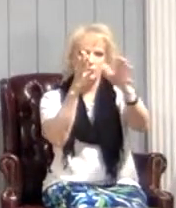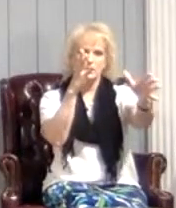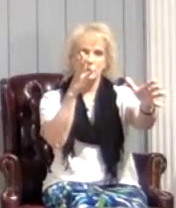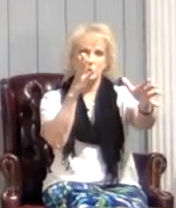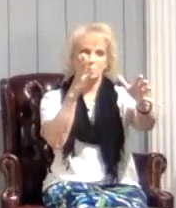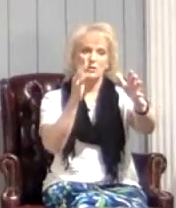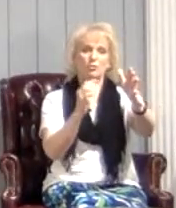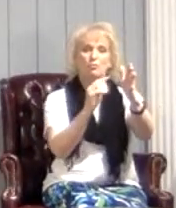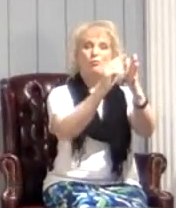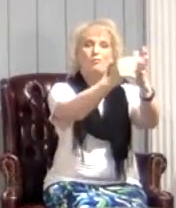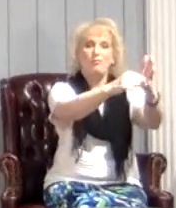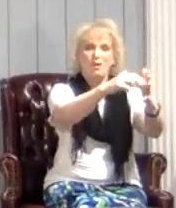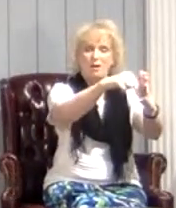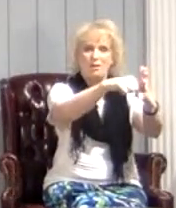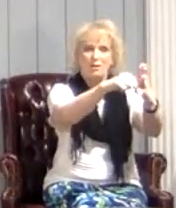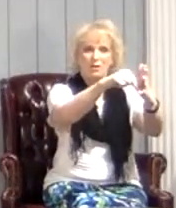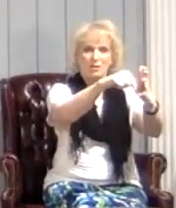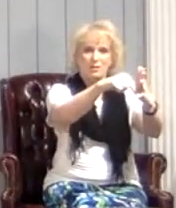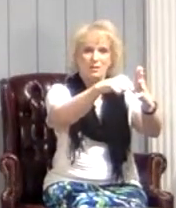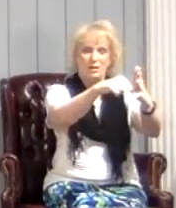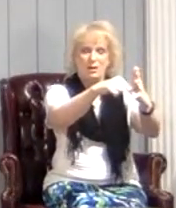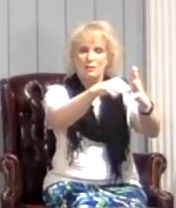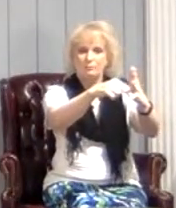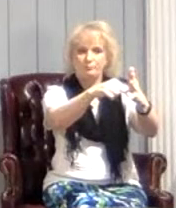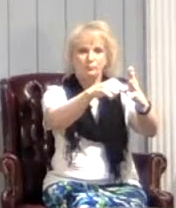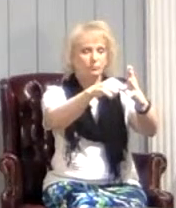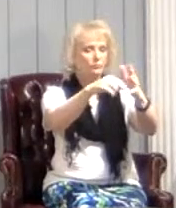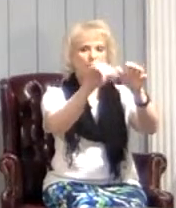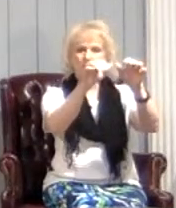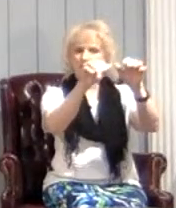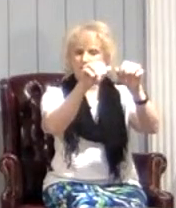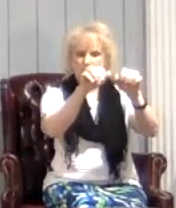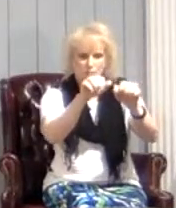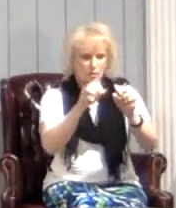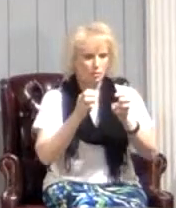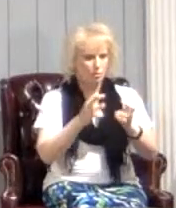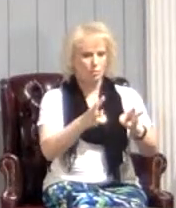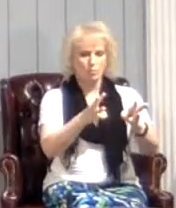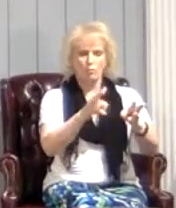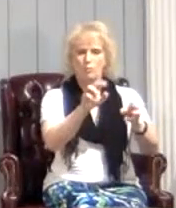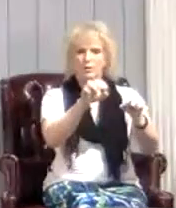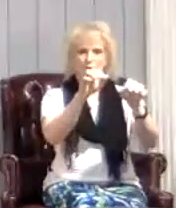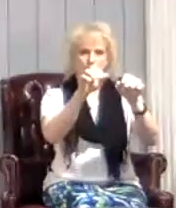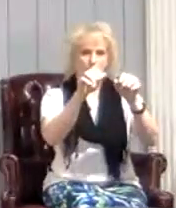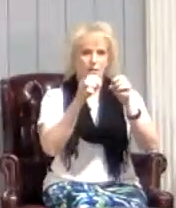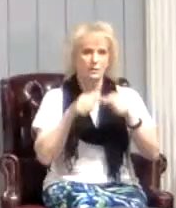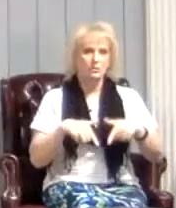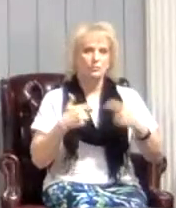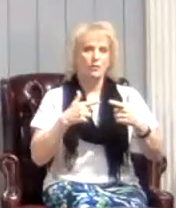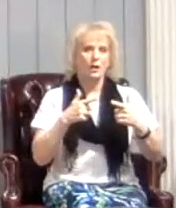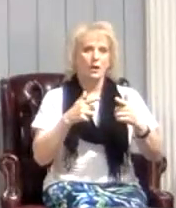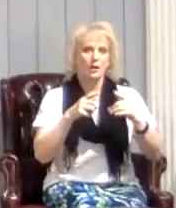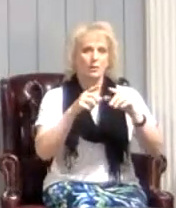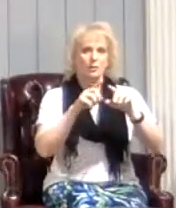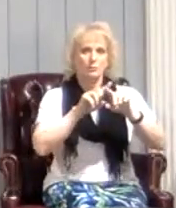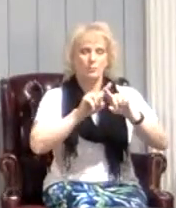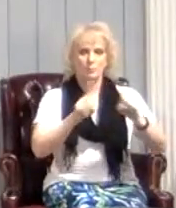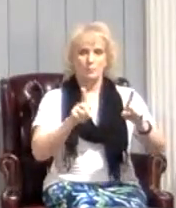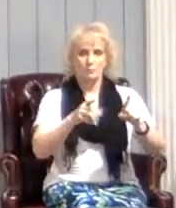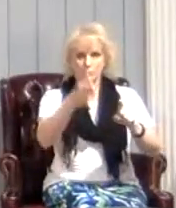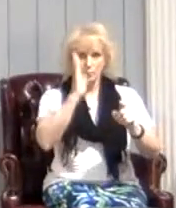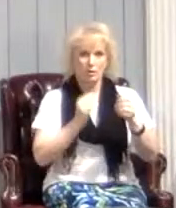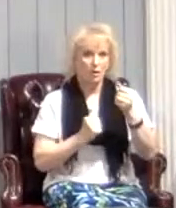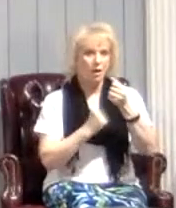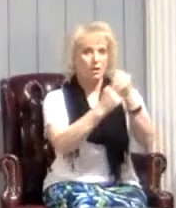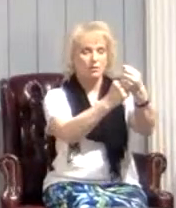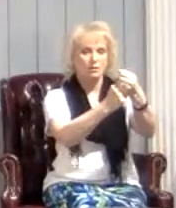out so far that there isn't any possible way I can survive unless God does something. And then once he does something there,